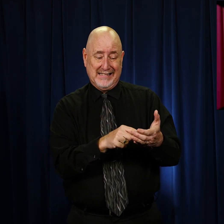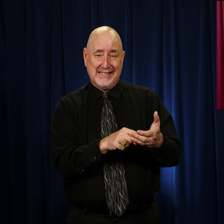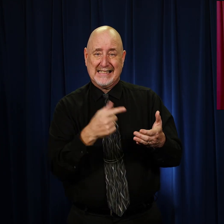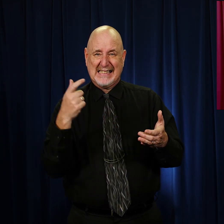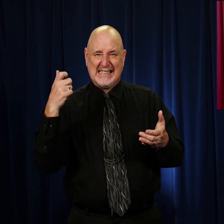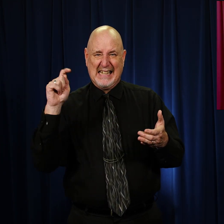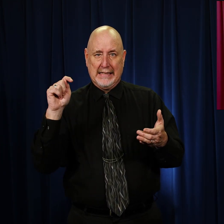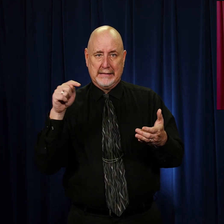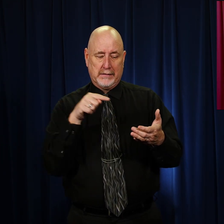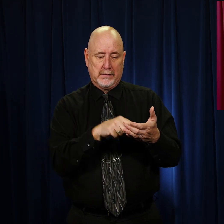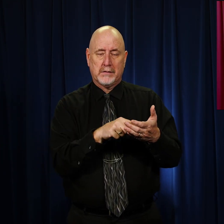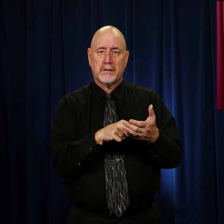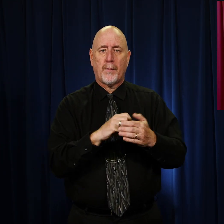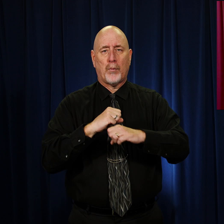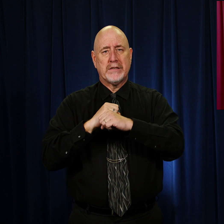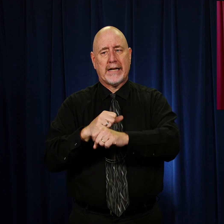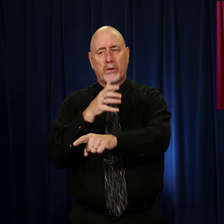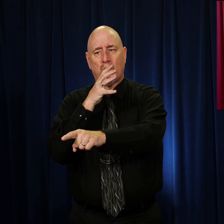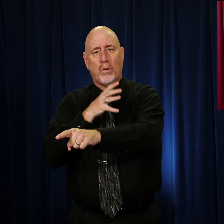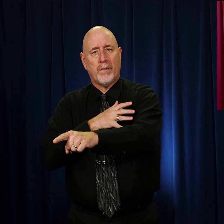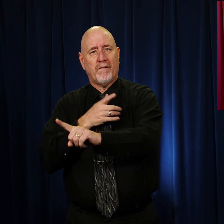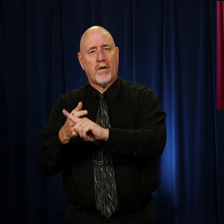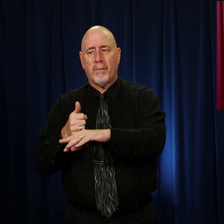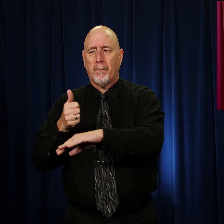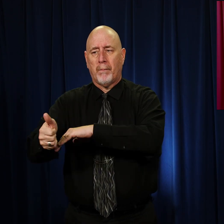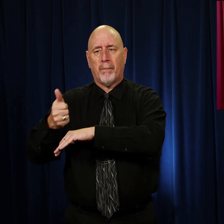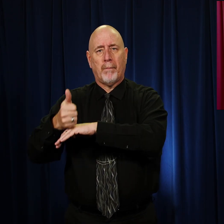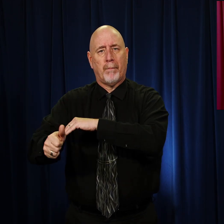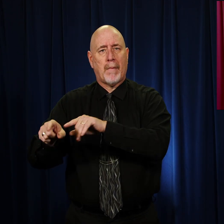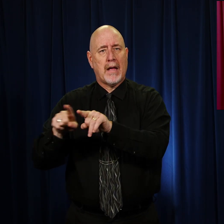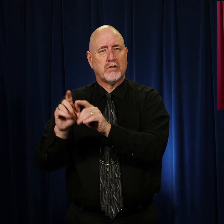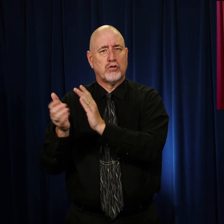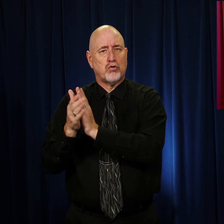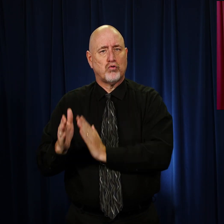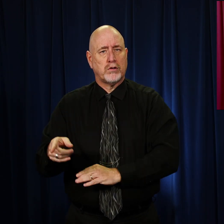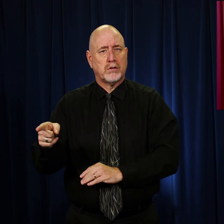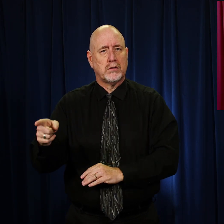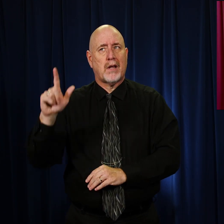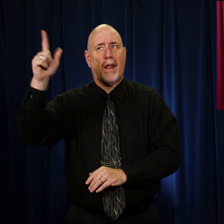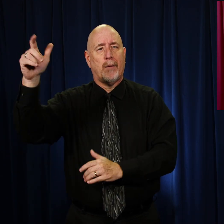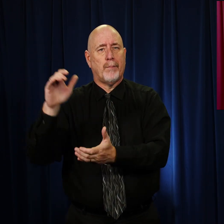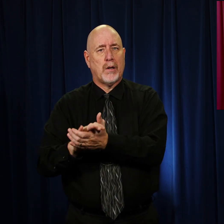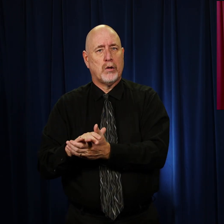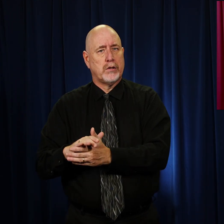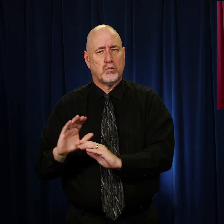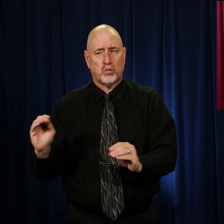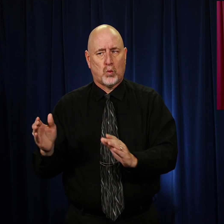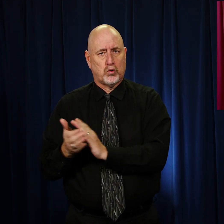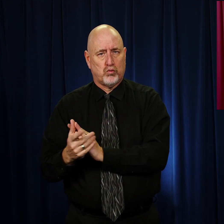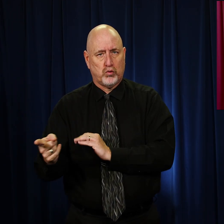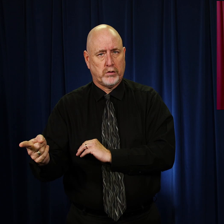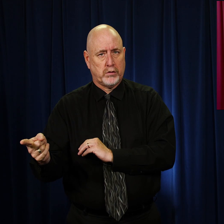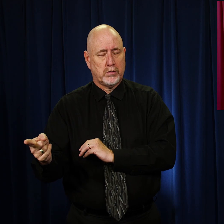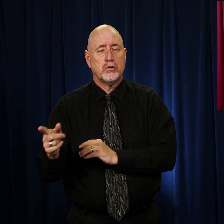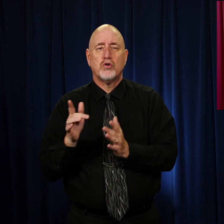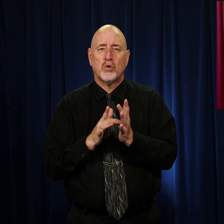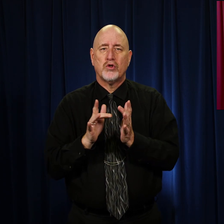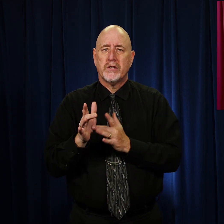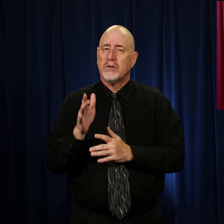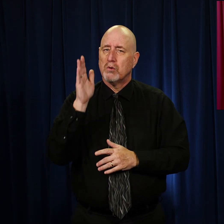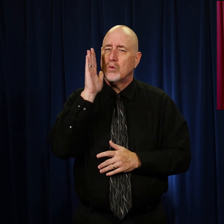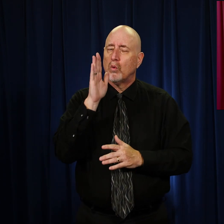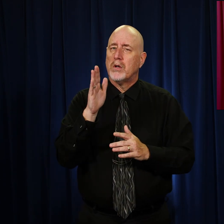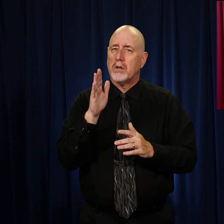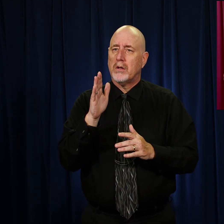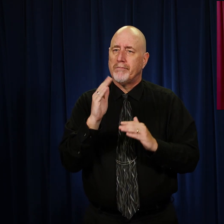this get, protected her from being charged as an adulteress if she should remarry. So Jesus is going